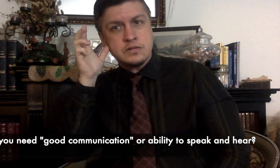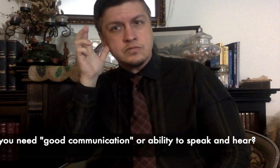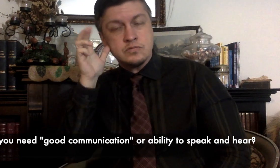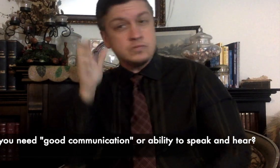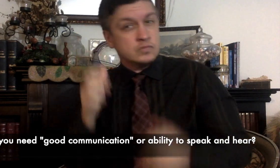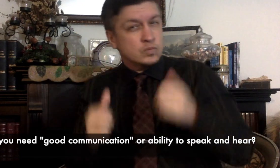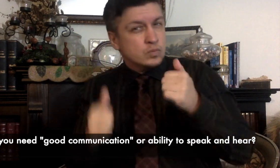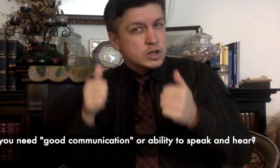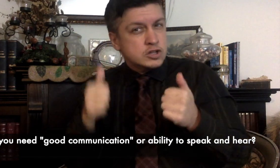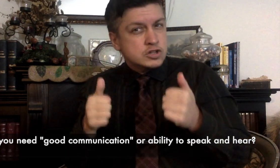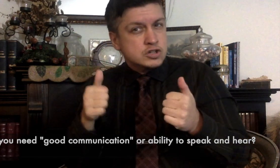hear?